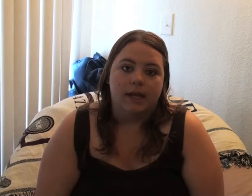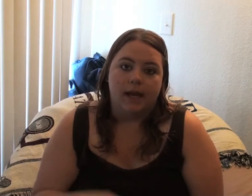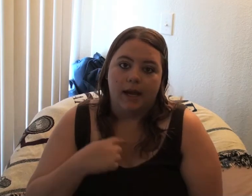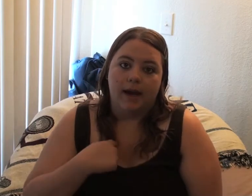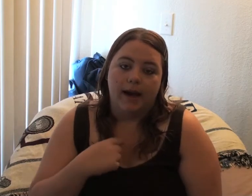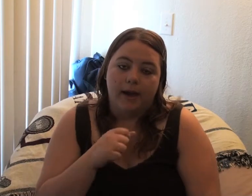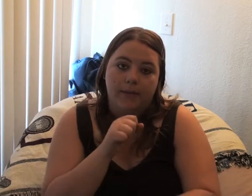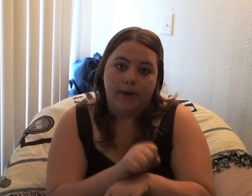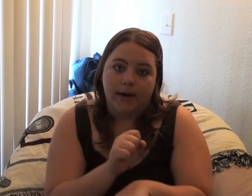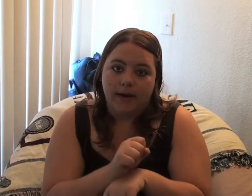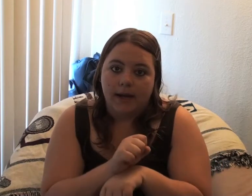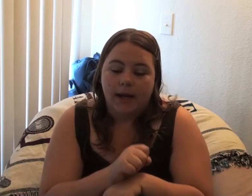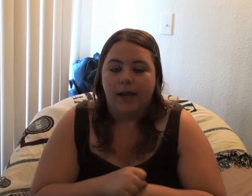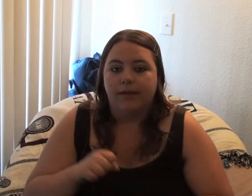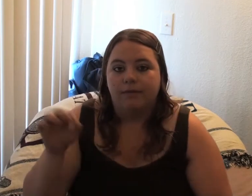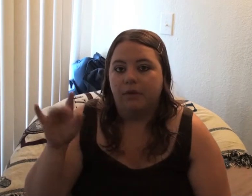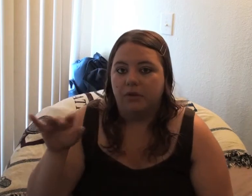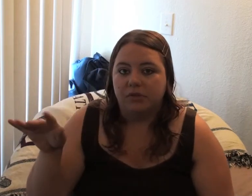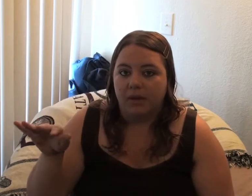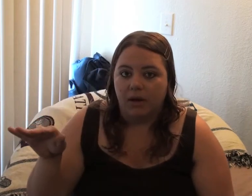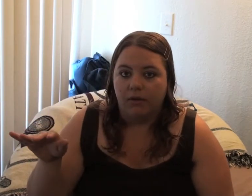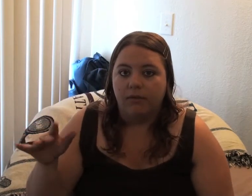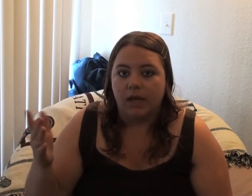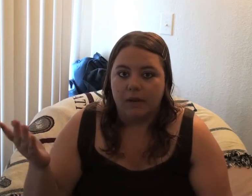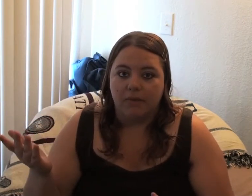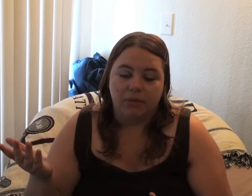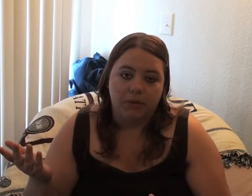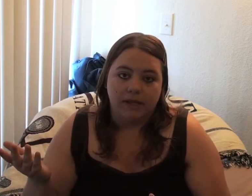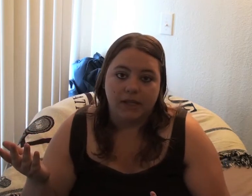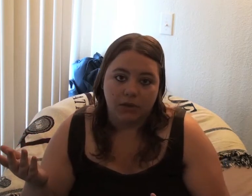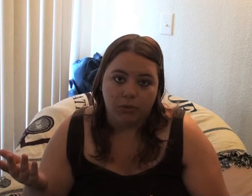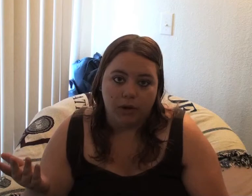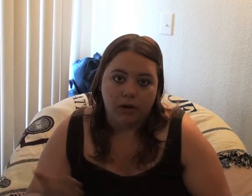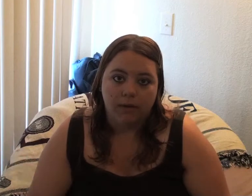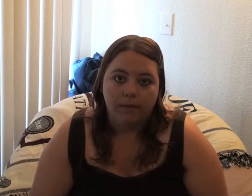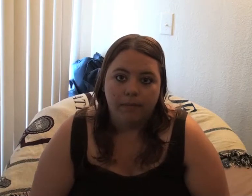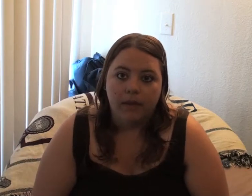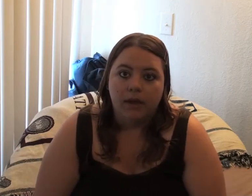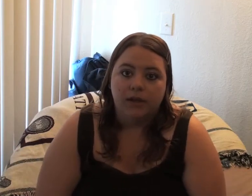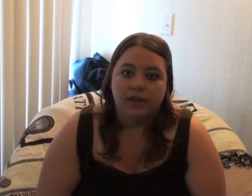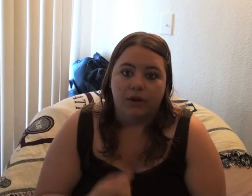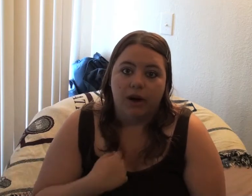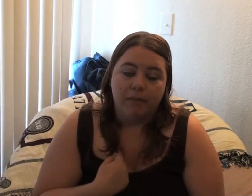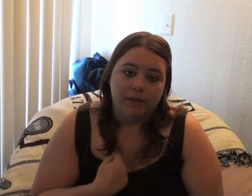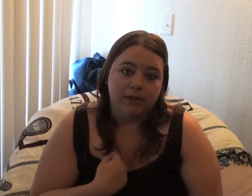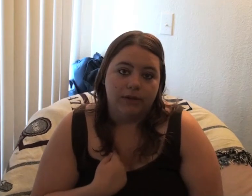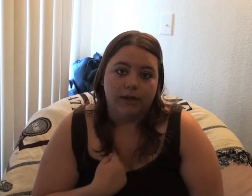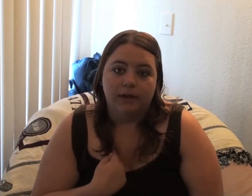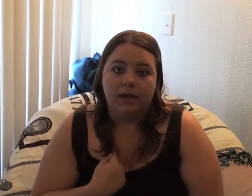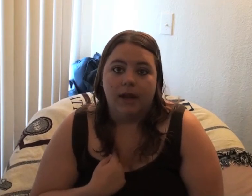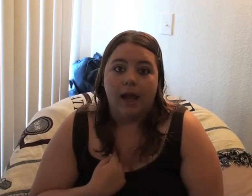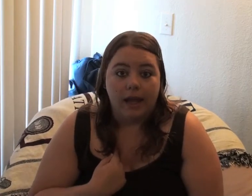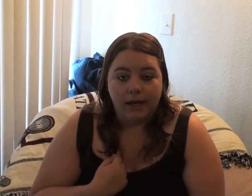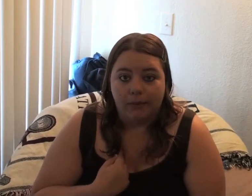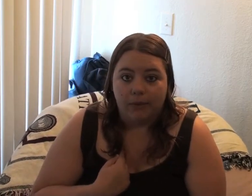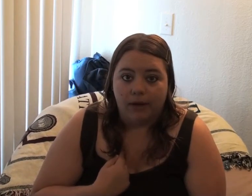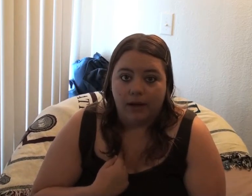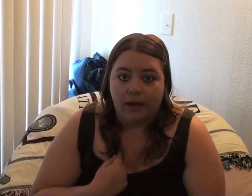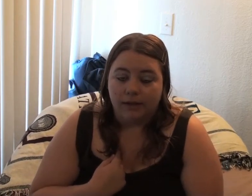say, I work, and then fingerspell the name of the place that you work. So I'm a student, and I work at